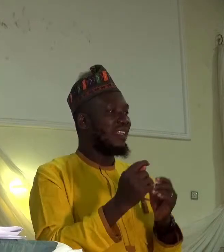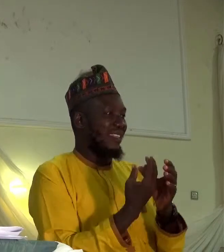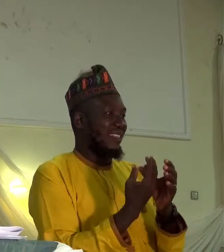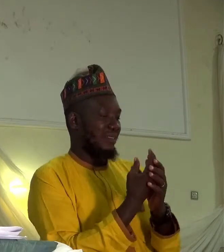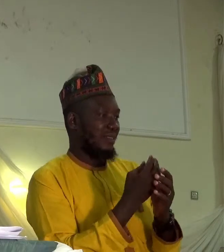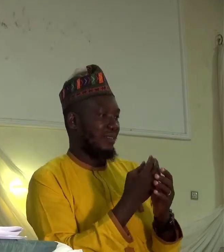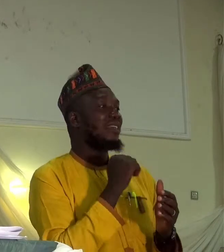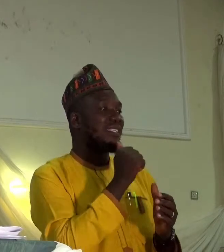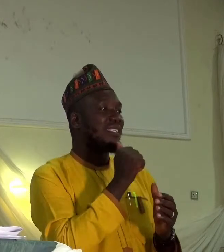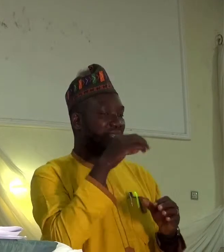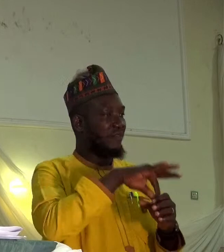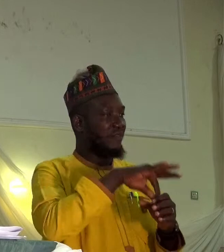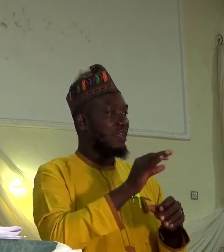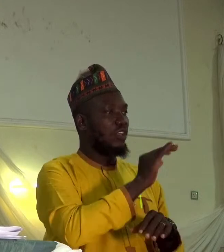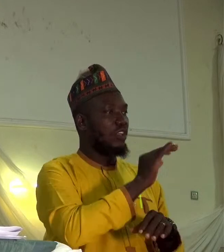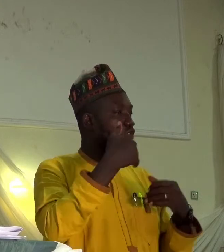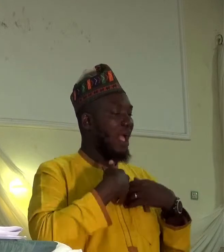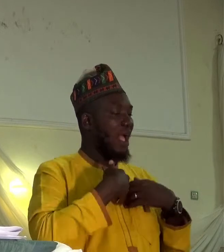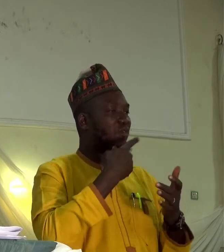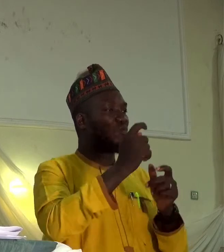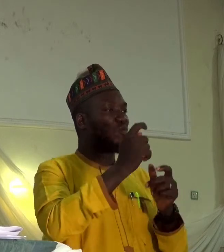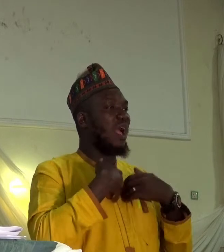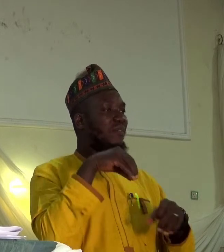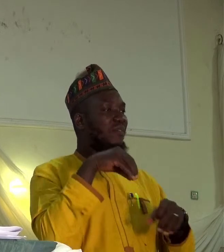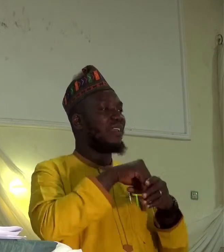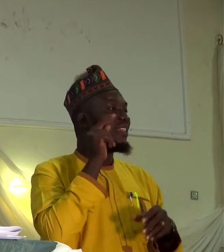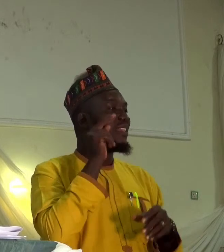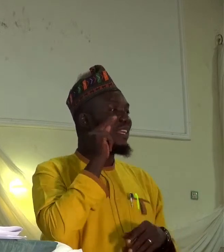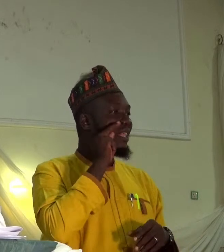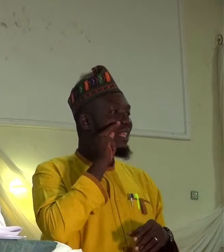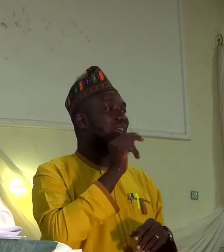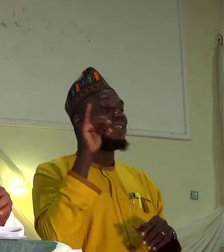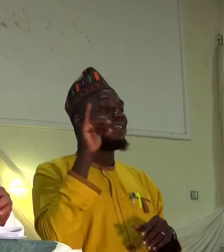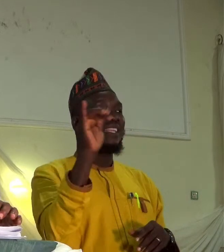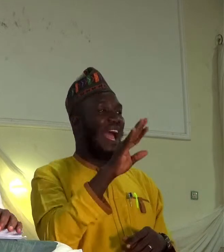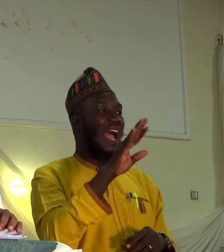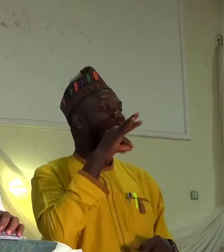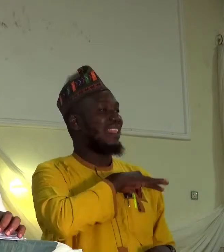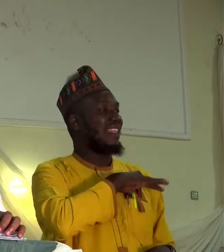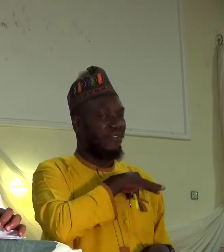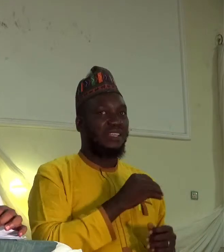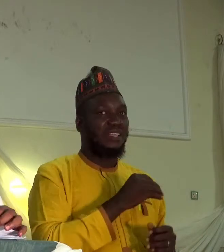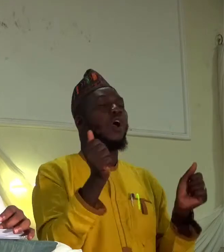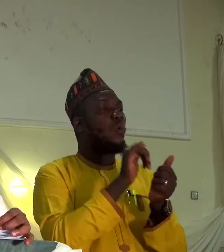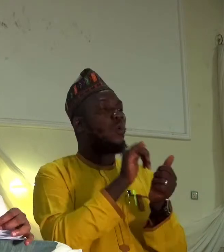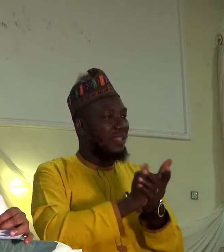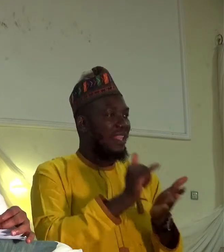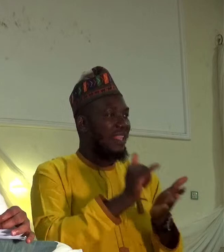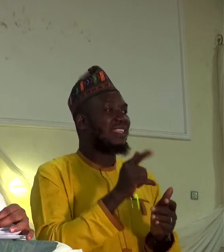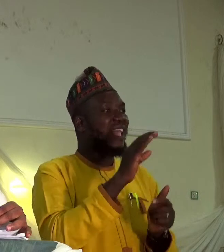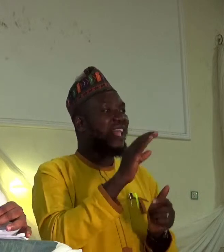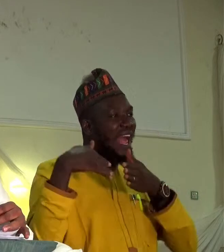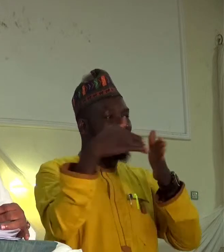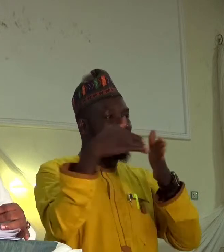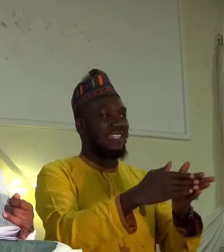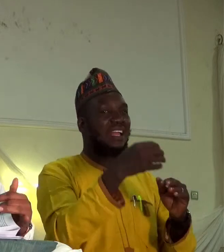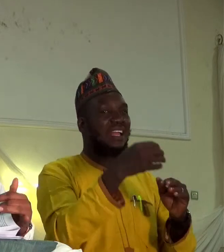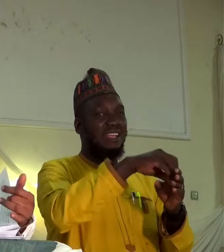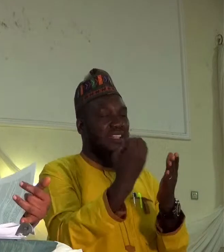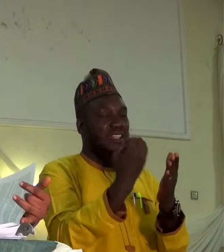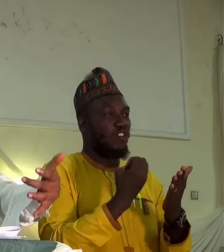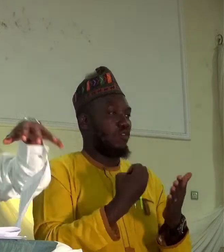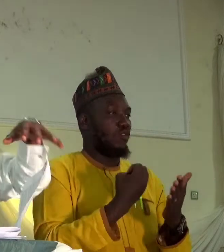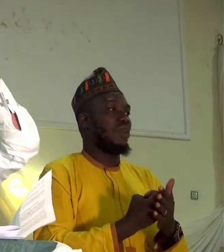They don't have what we have in Nigeria. They are disadvantaged. Yet despite that, They are now a leader in global commerce. Take it or leave